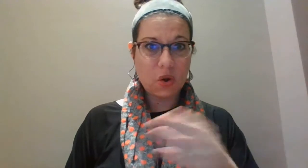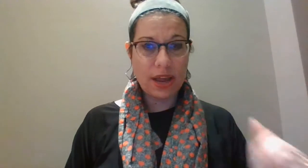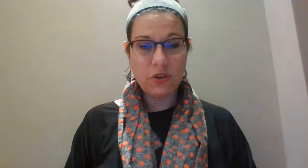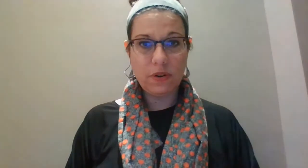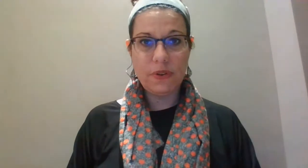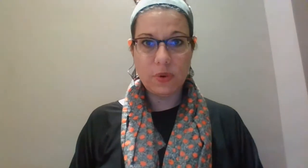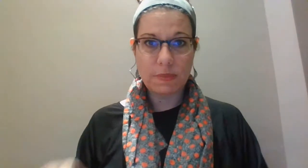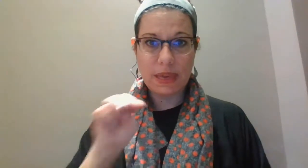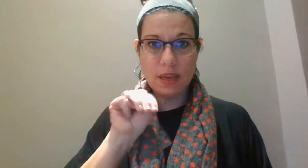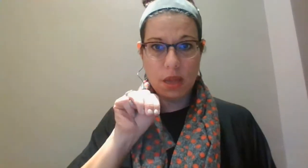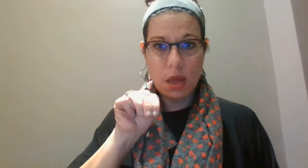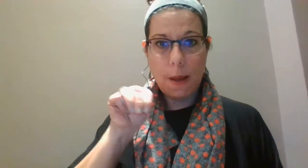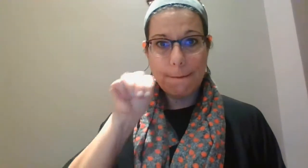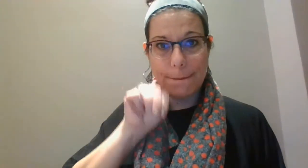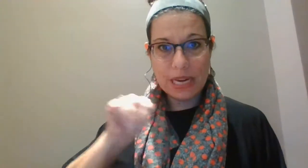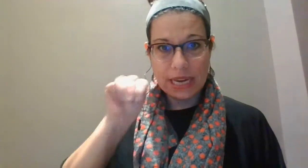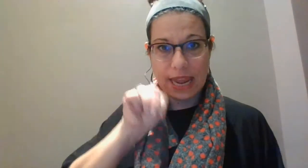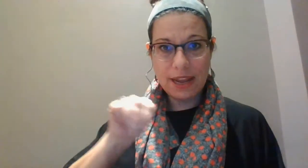ahead and review with me. Monday,